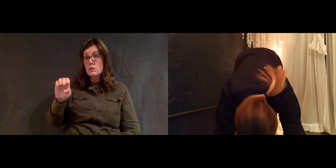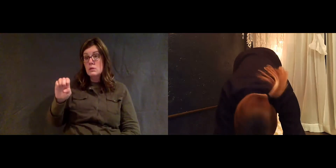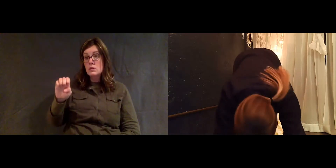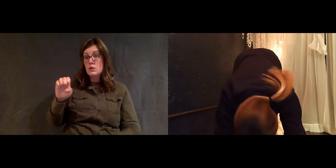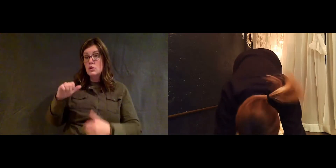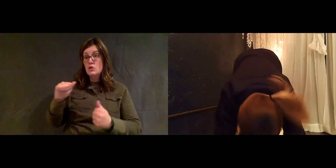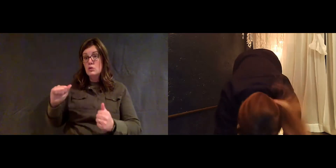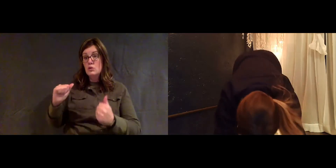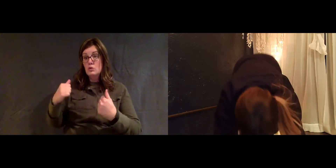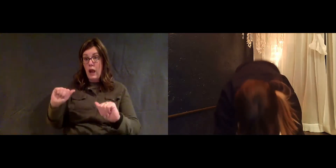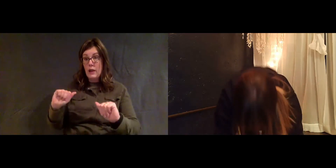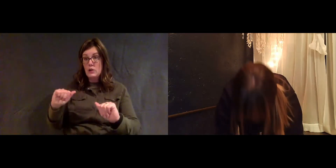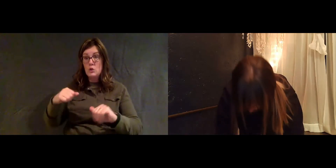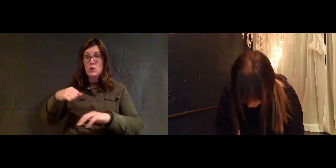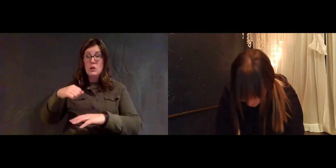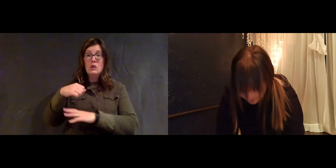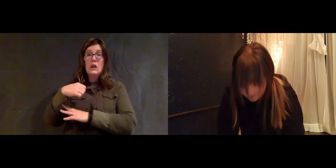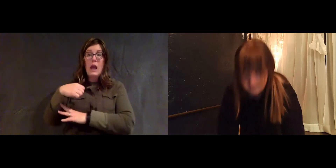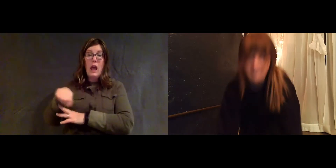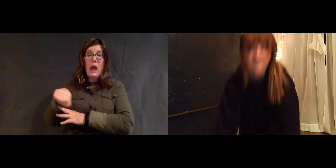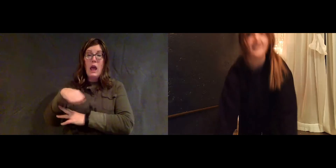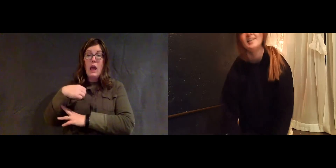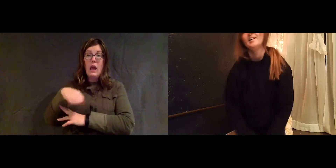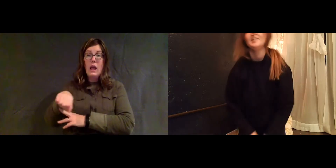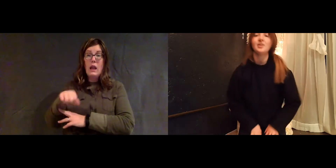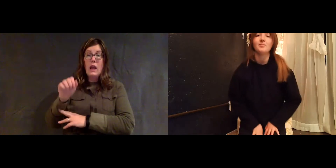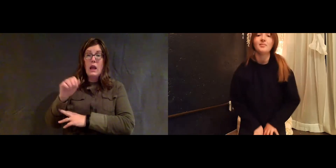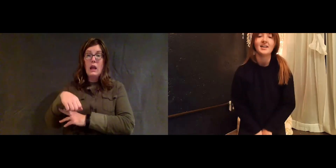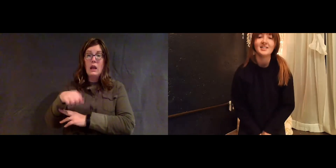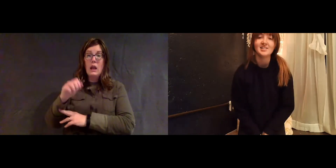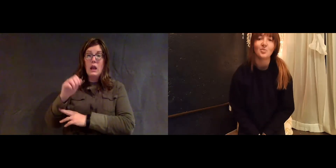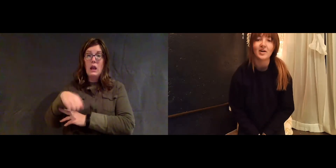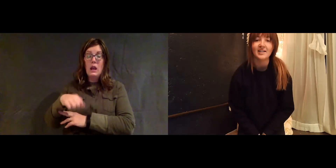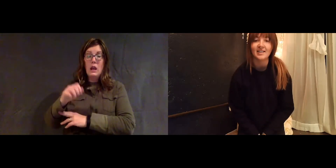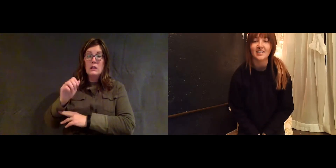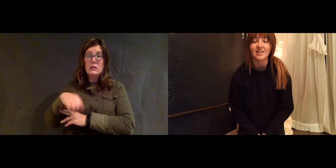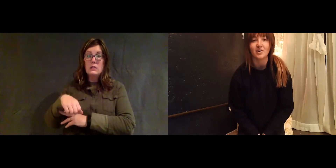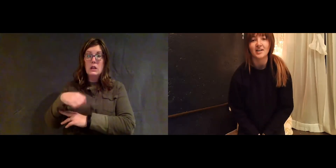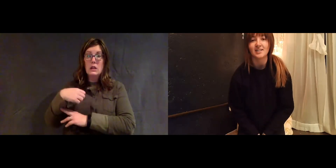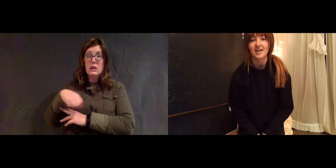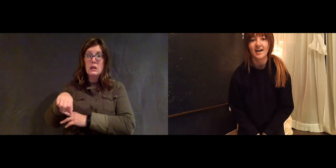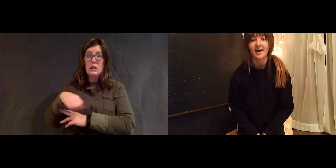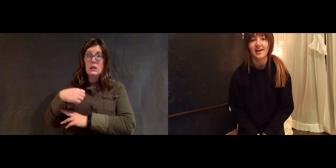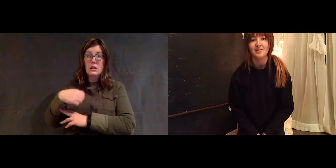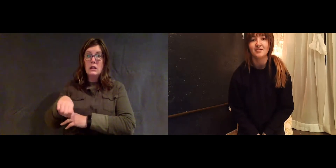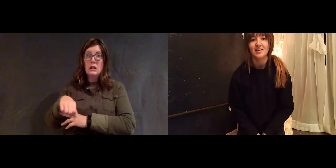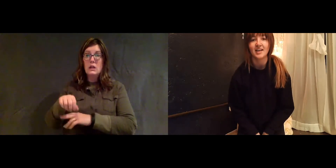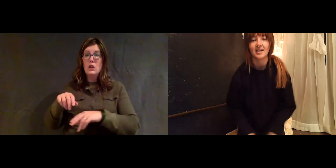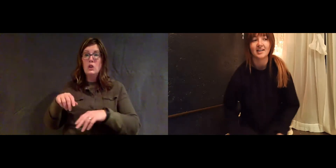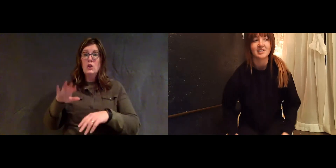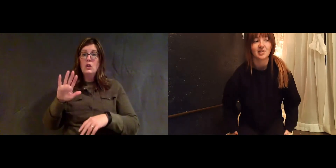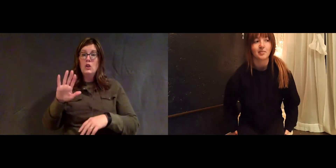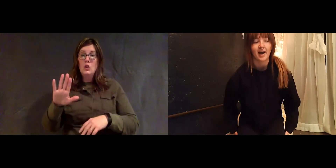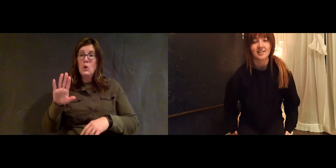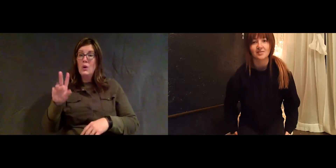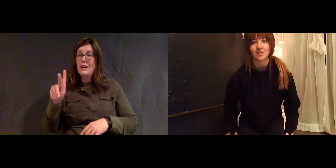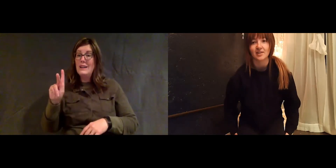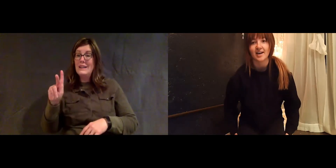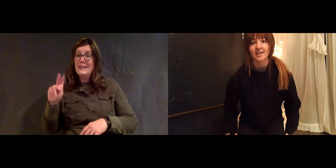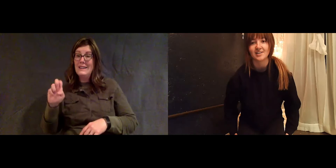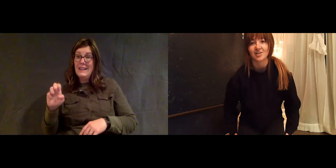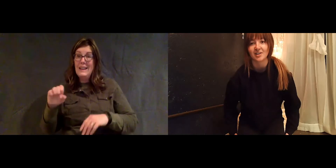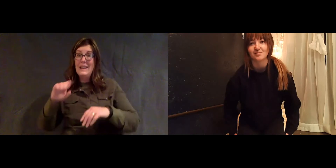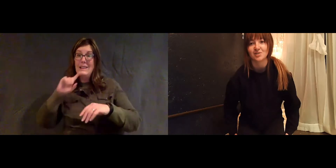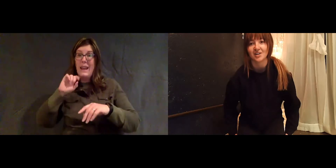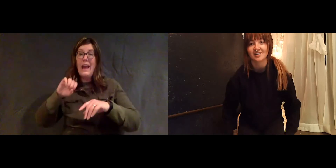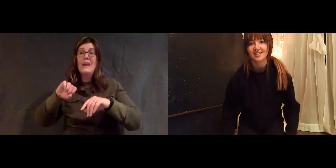and no to loosen up my neck. You can bend into one knee one at a time, getting into the backs of your